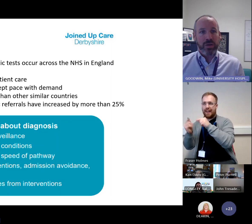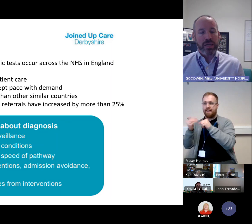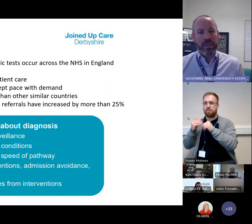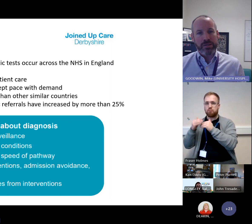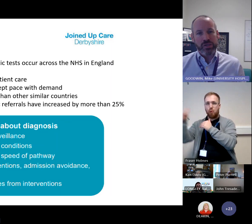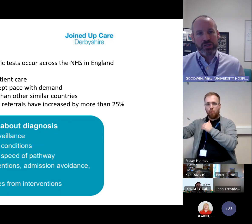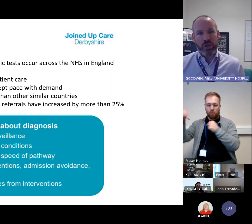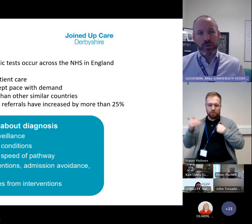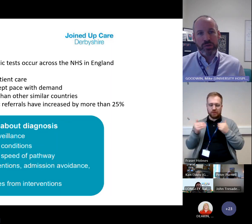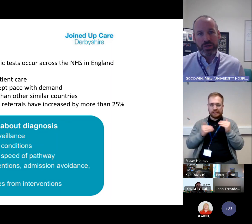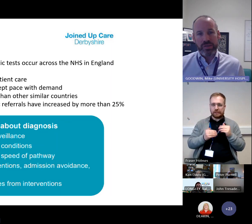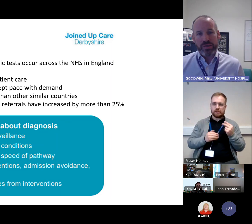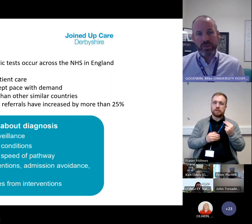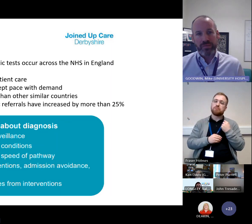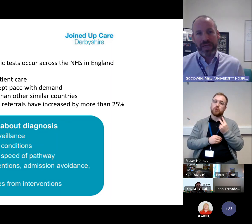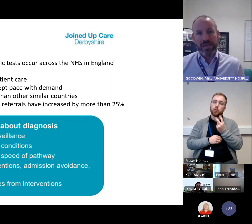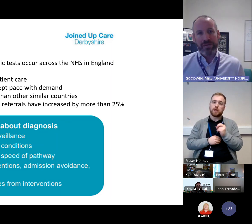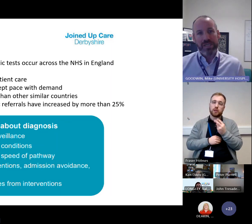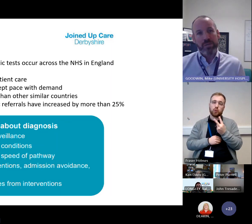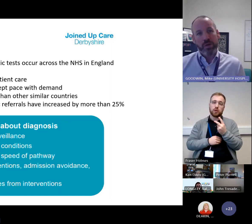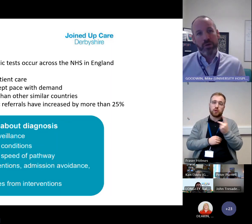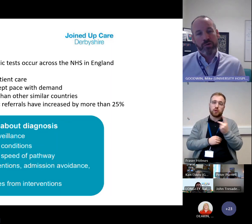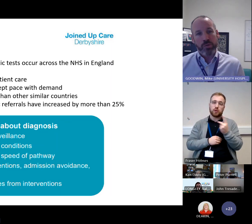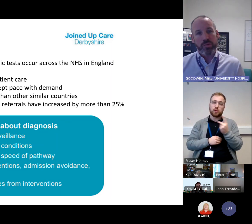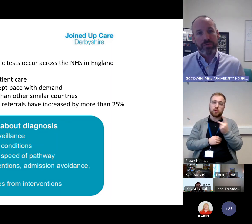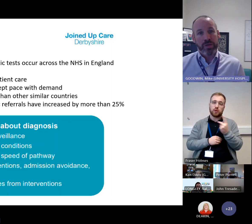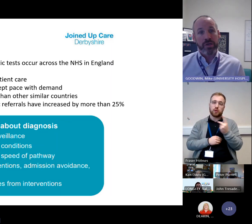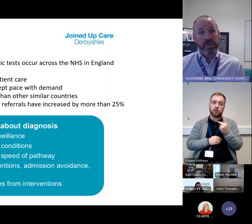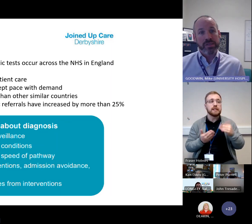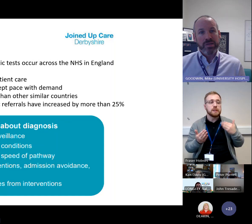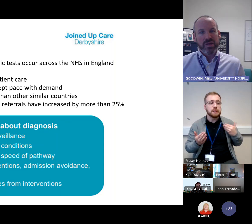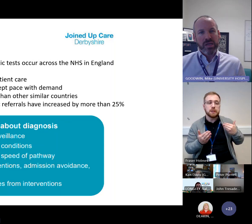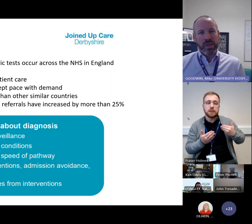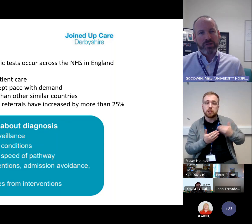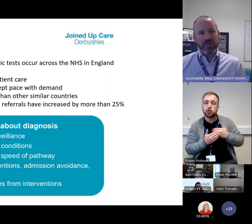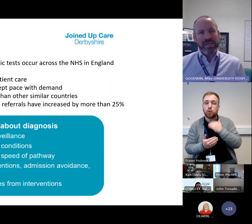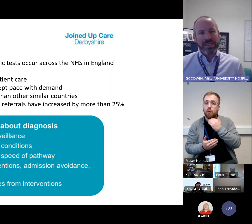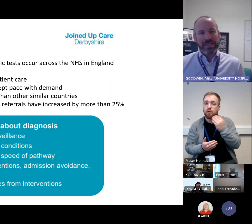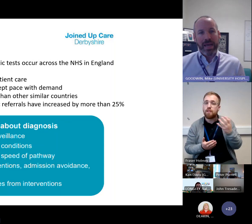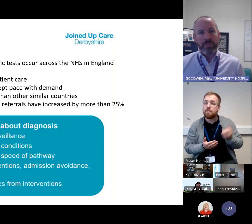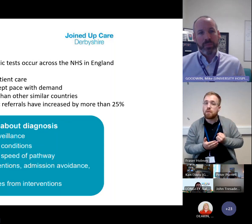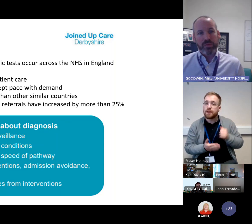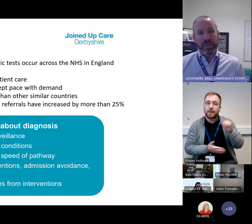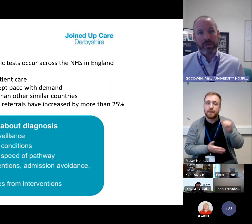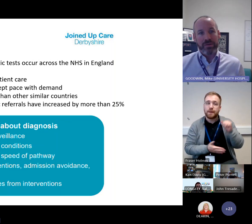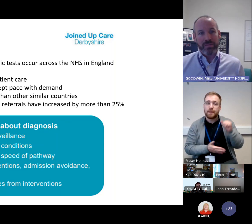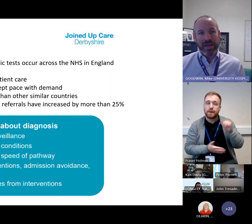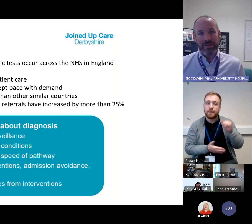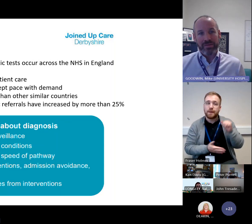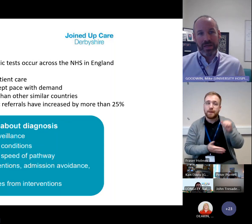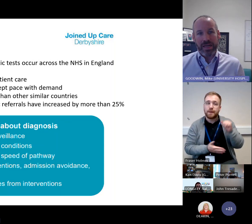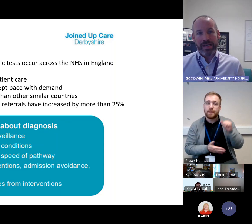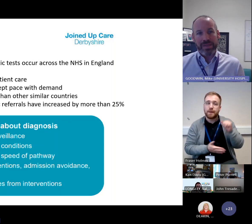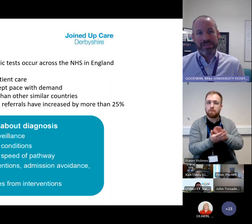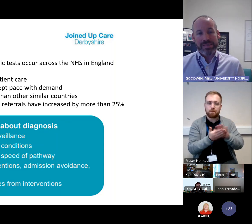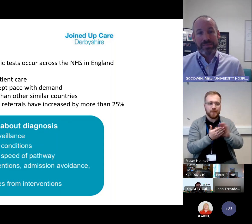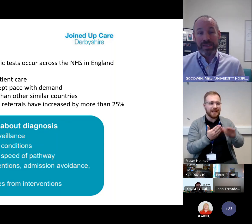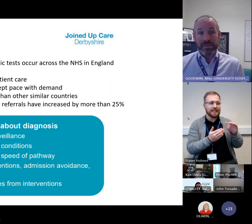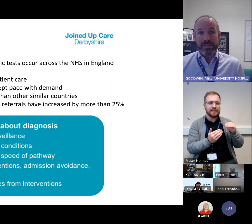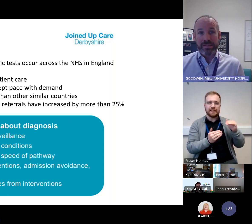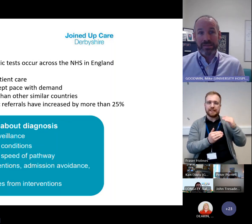2021. So it just shows that the sort of lack of investment over a number of years created a gap between the demand and